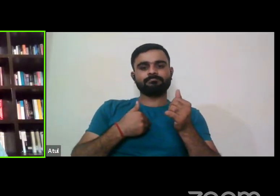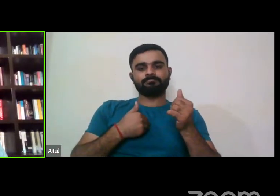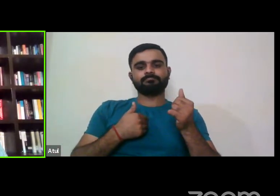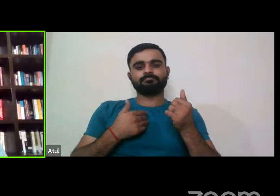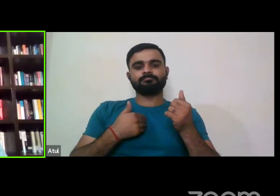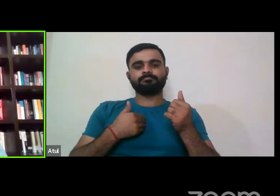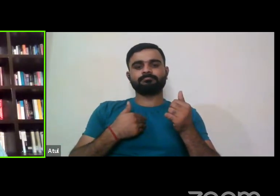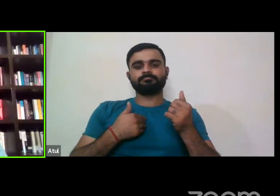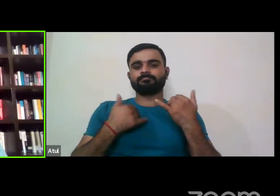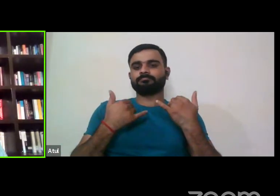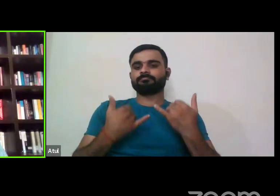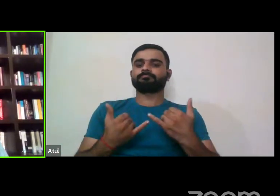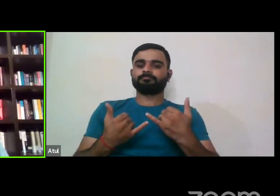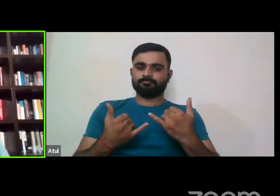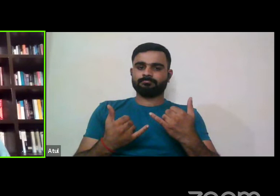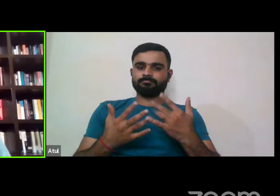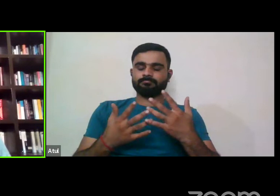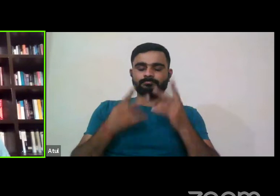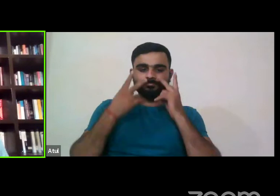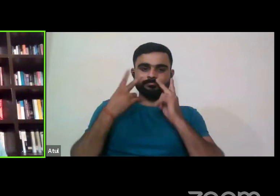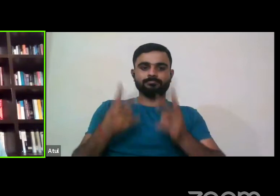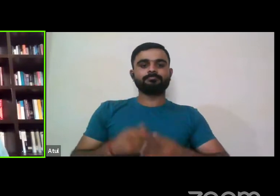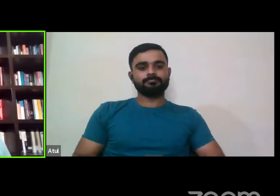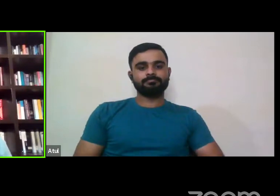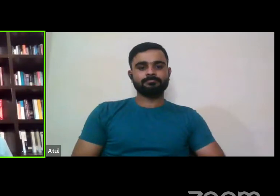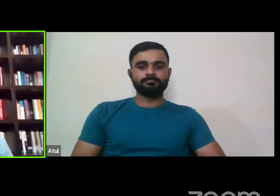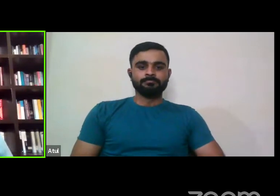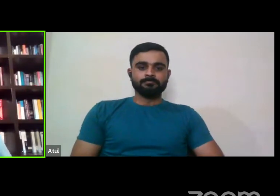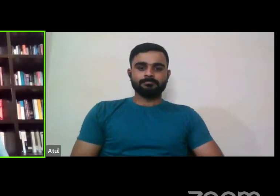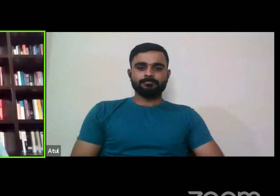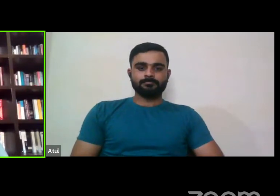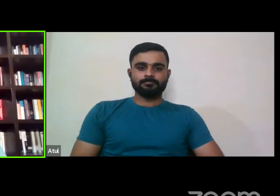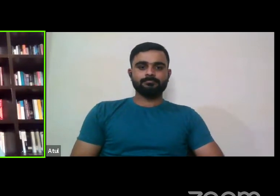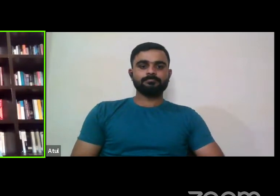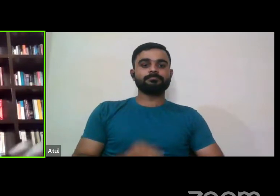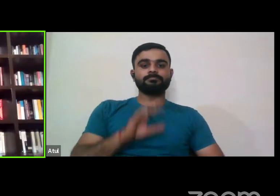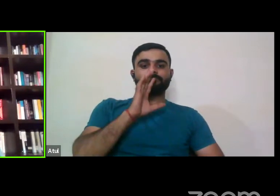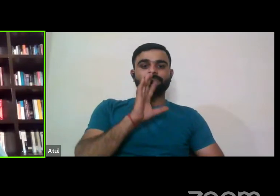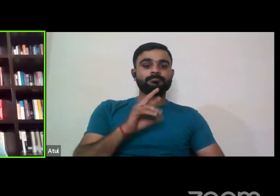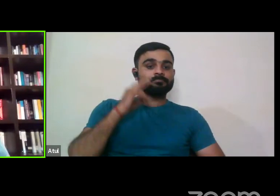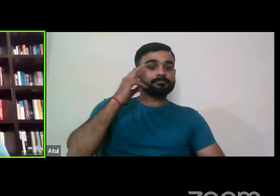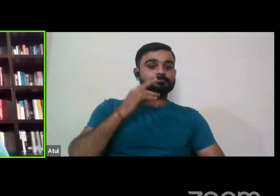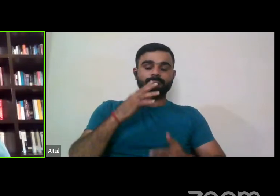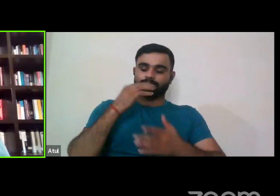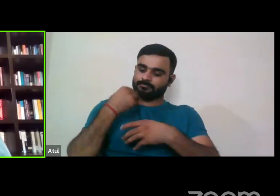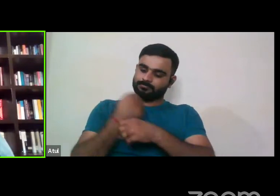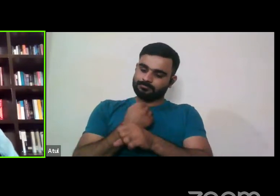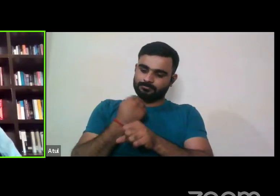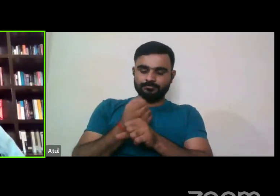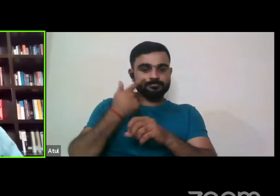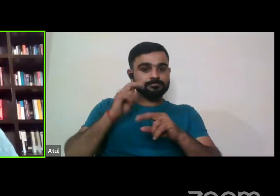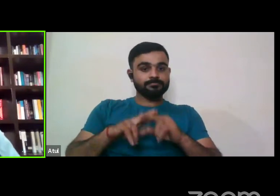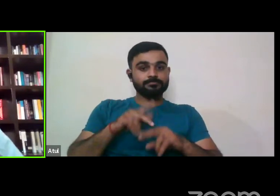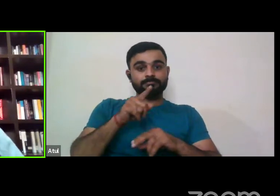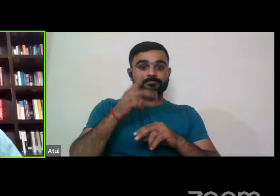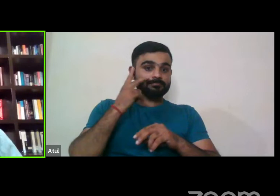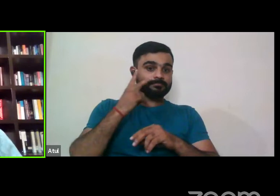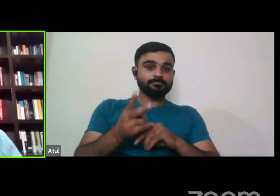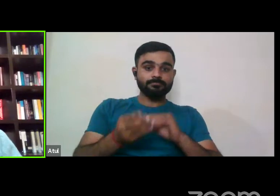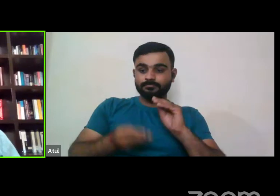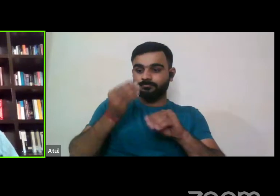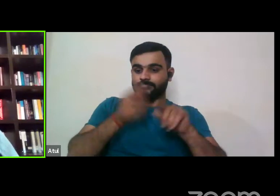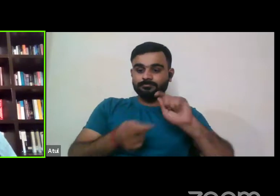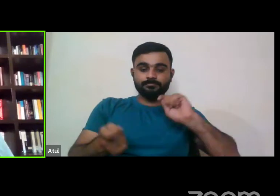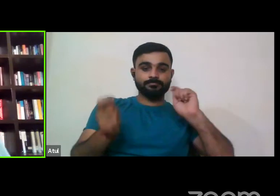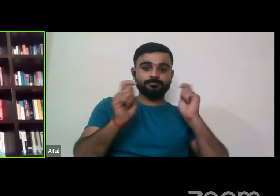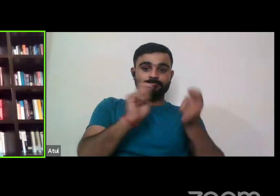we are currently seeing. More realistically, you're probably going, if you even see a movement on